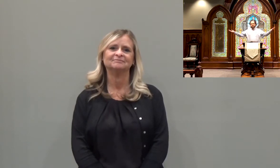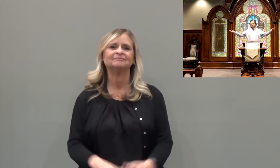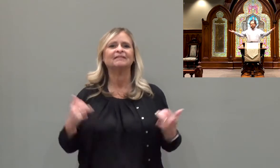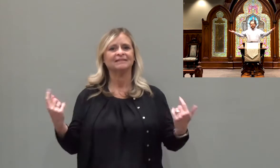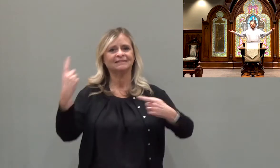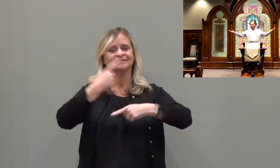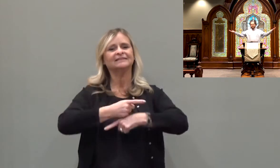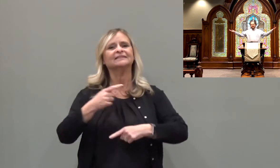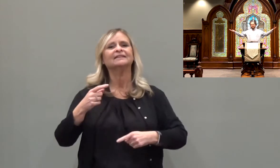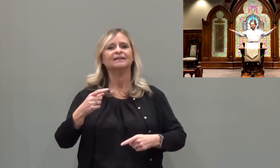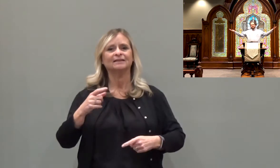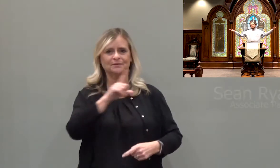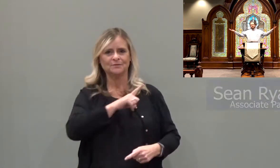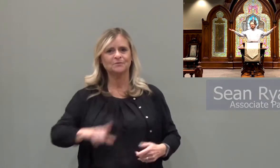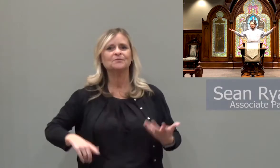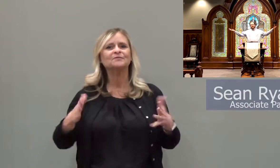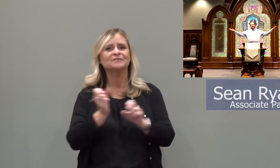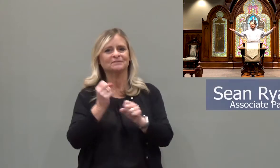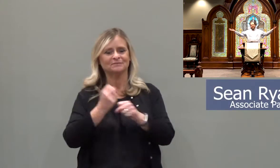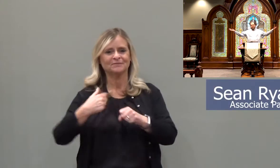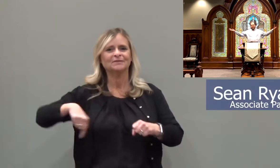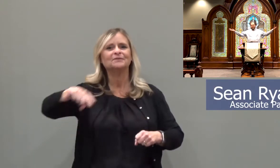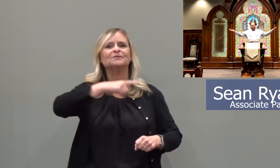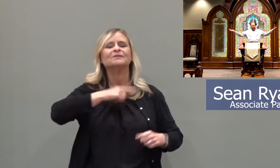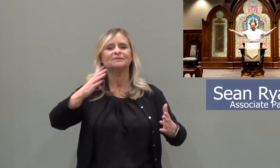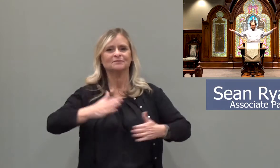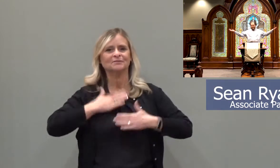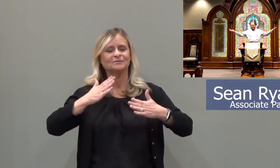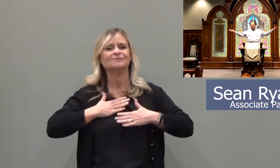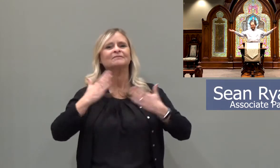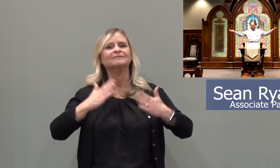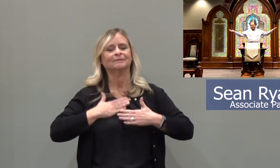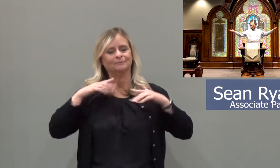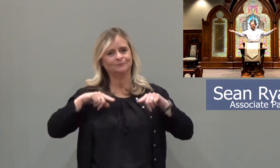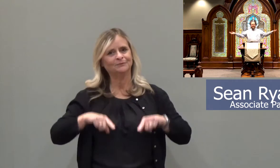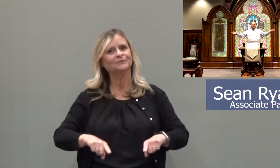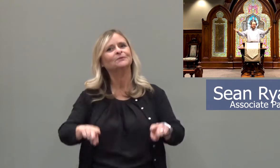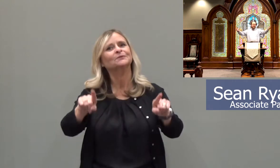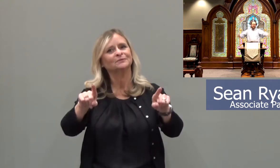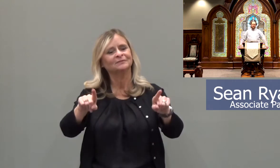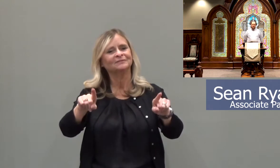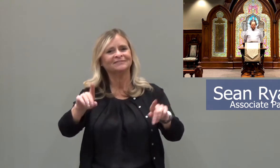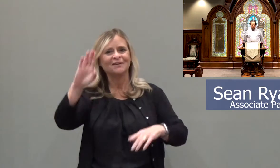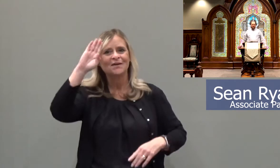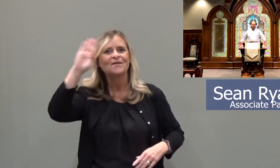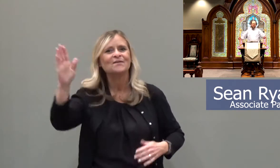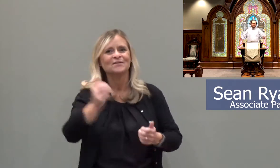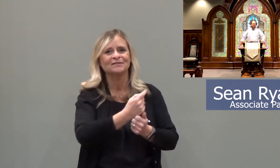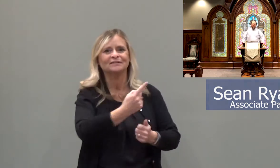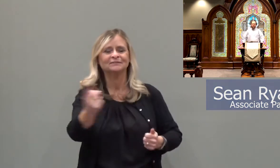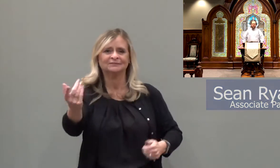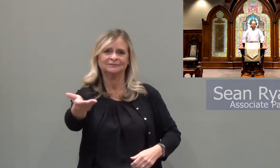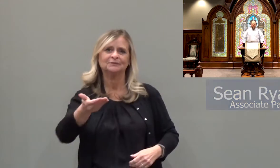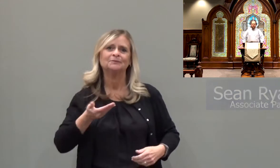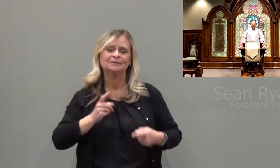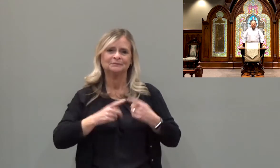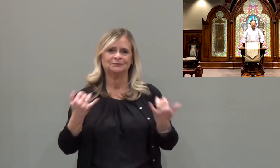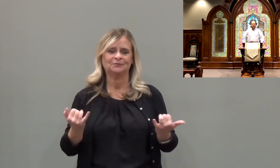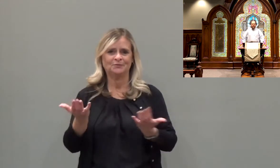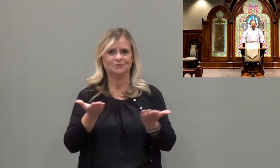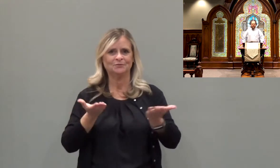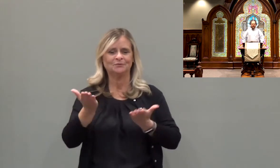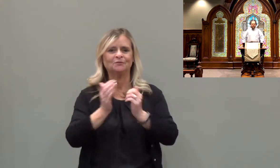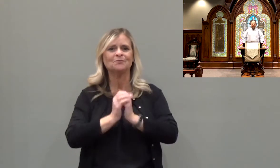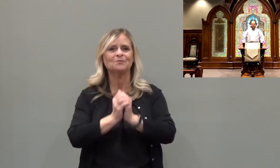This is the day which the Lord has made. We will rejoice and be glad in it. Hello, everyone. Welcome to this service of worship